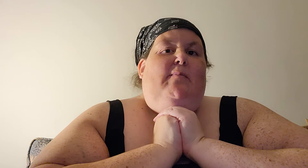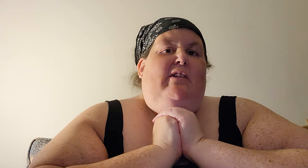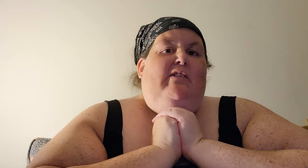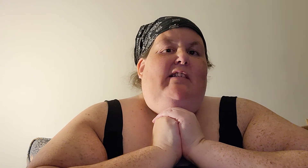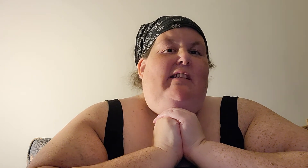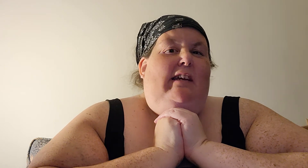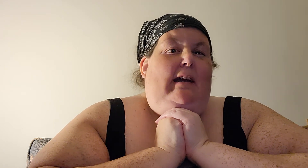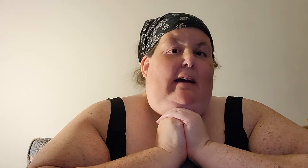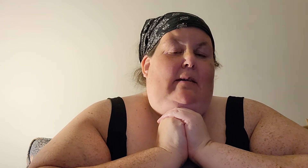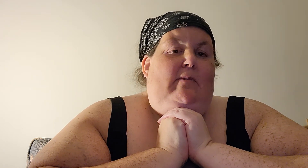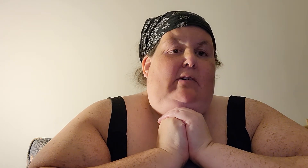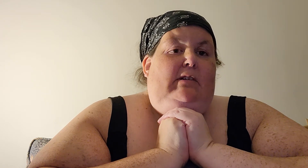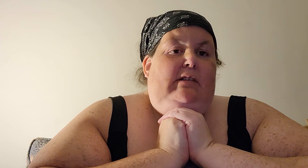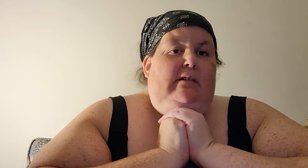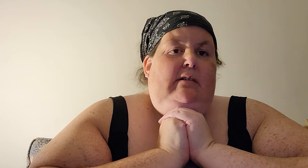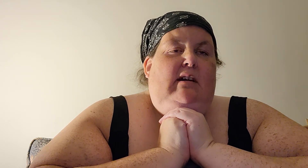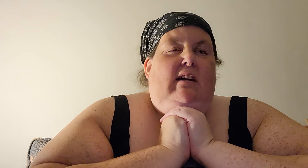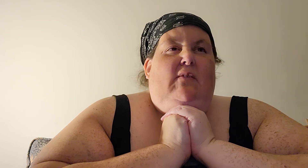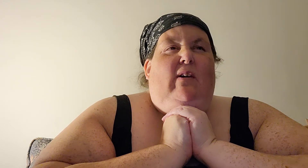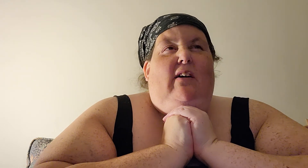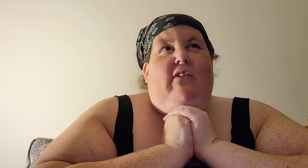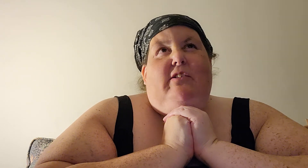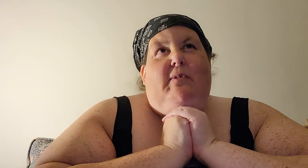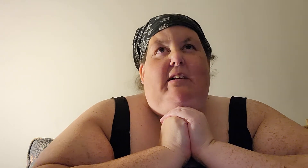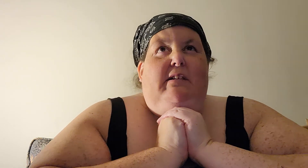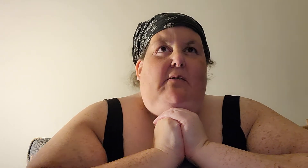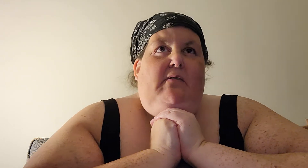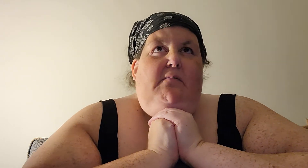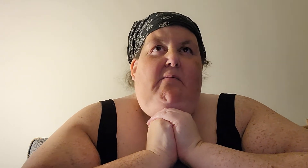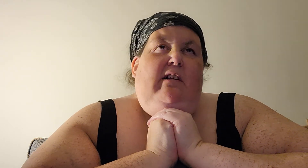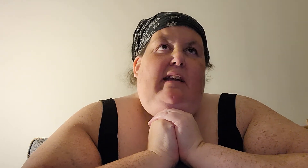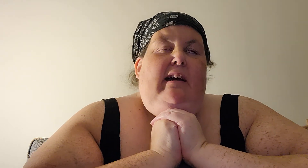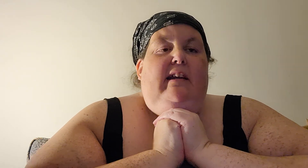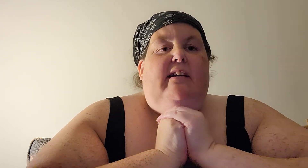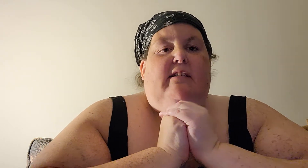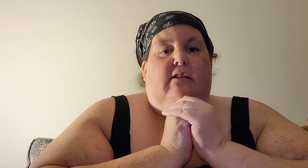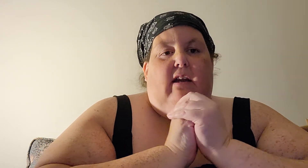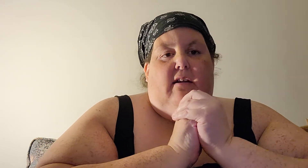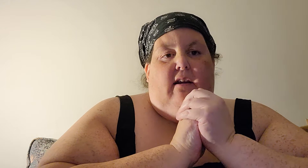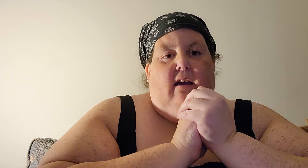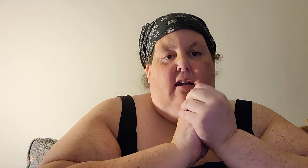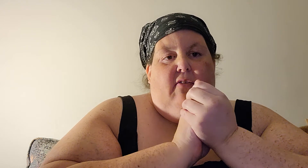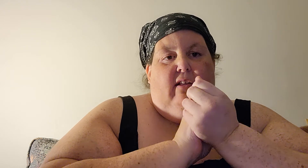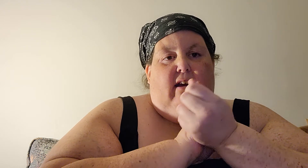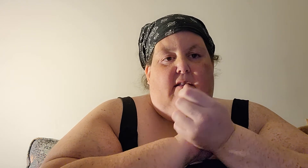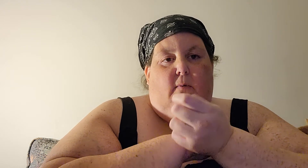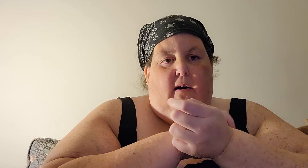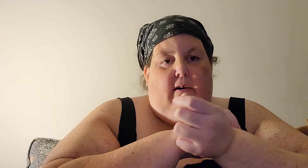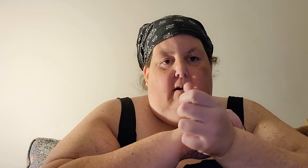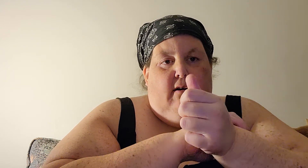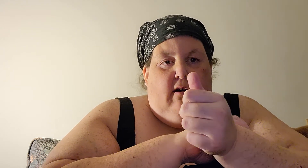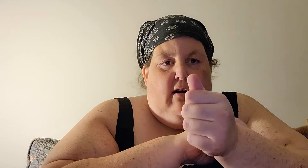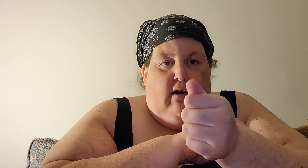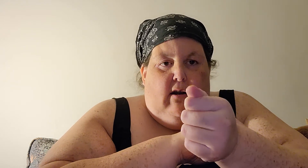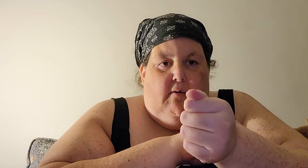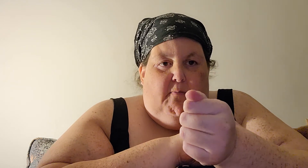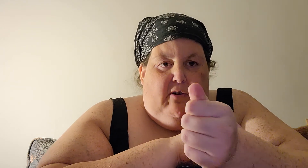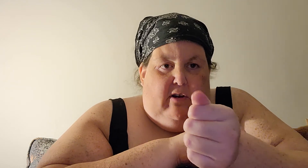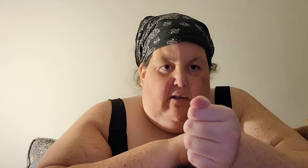little sea animals. Well, this one isn't, well, yeah, I guess you can. They like the water. You put your